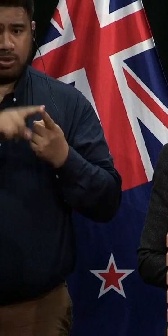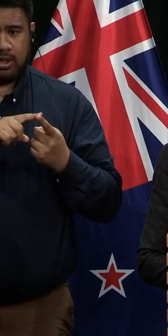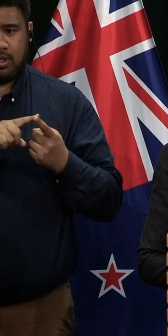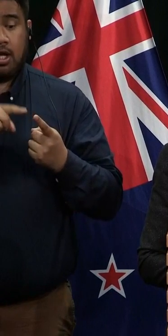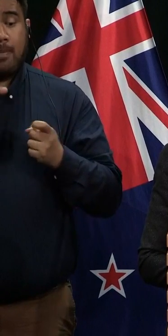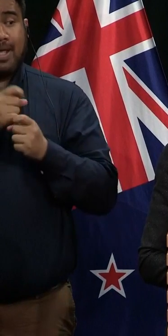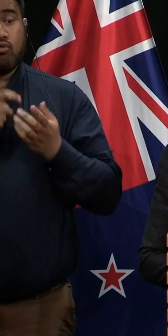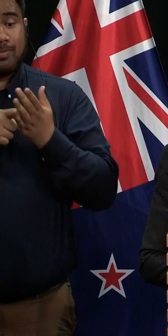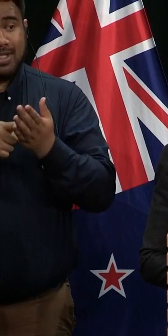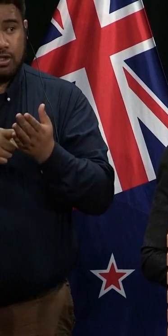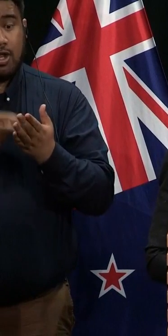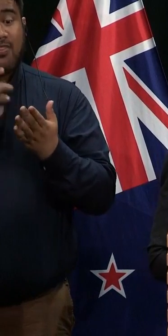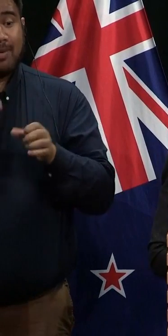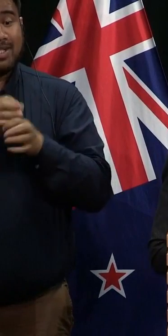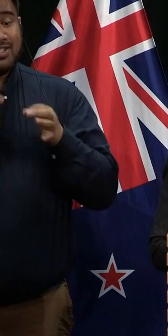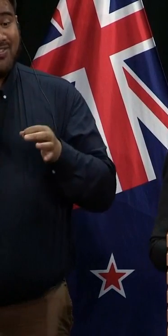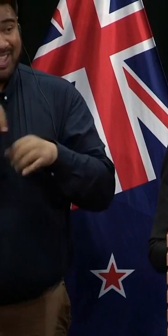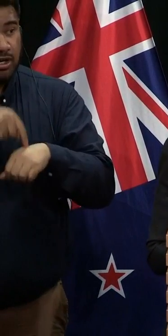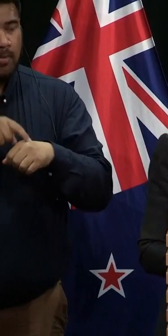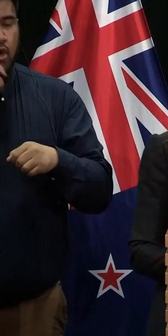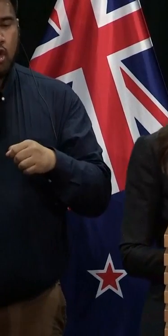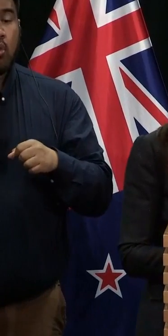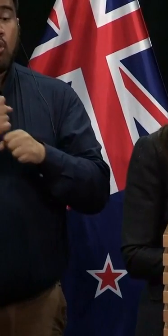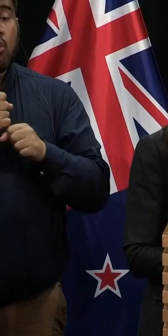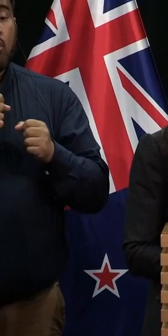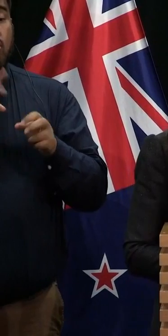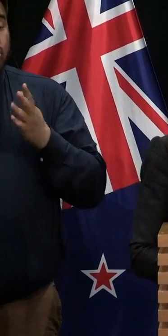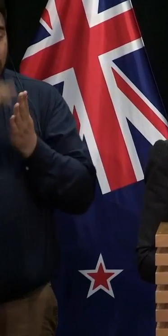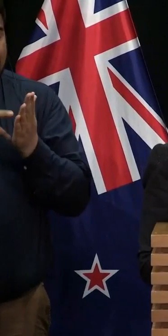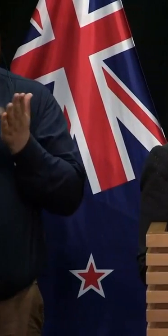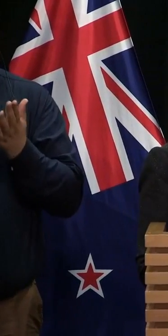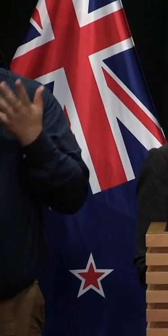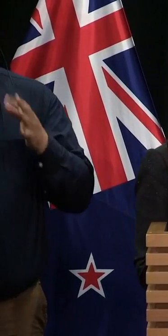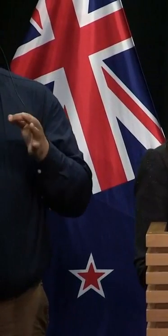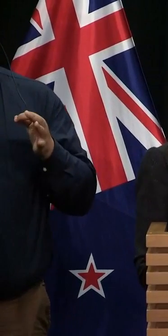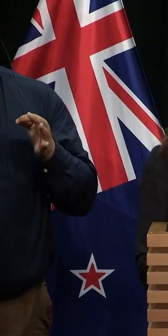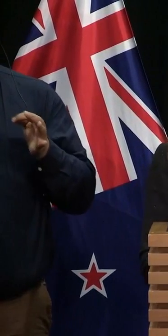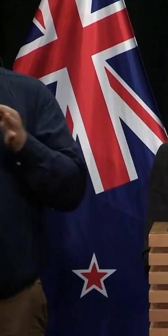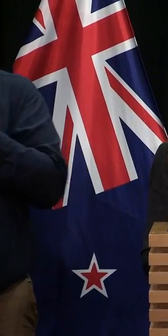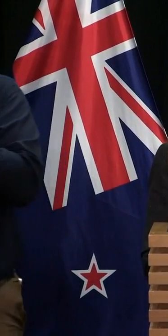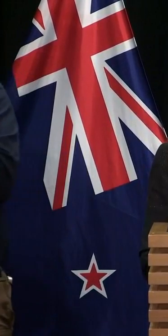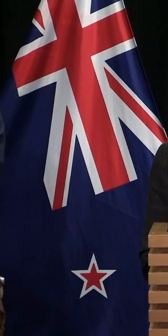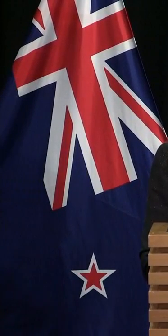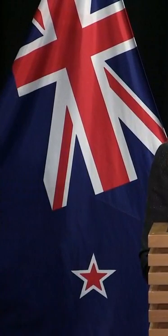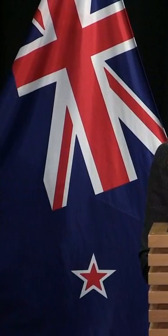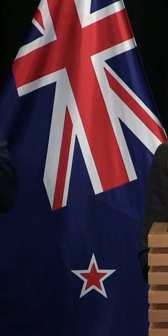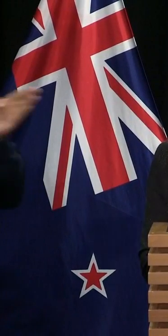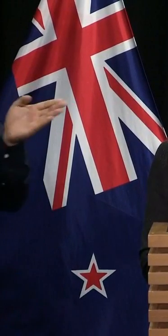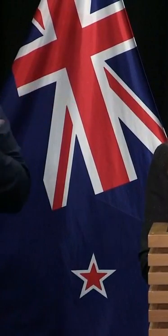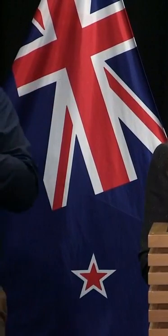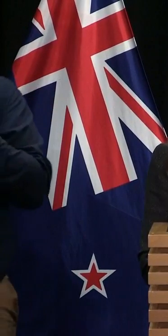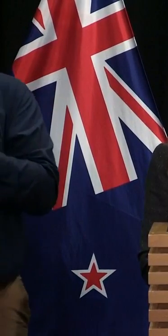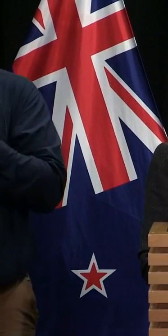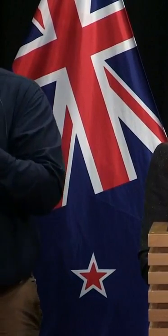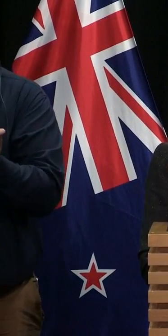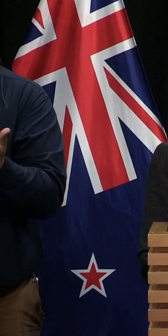wait until the final report? It would really depend on what the recommendation is, and could it be done in 2020, or would it take longer to do? So